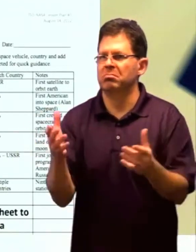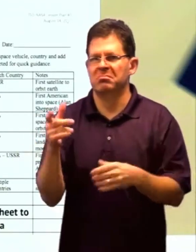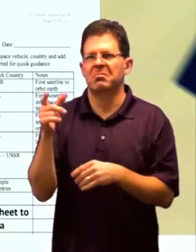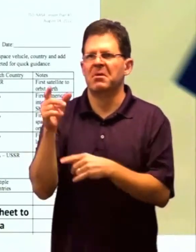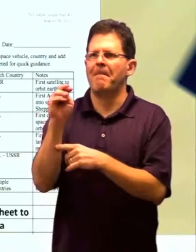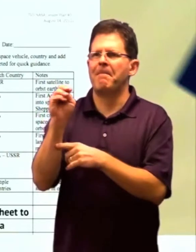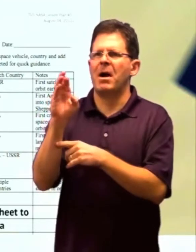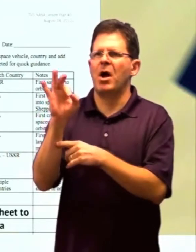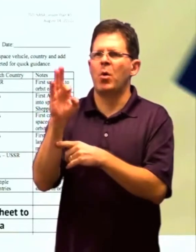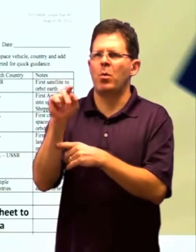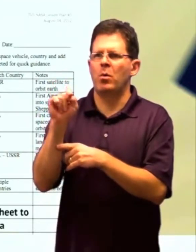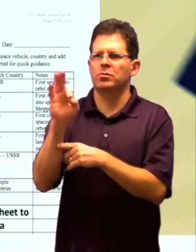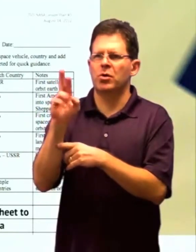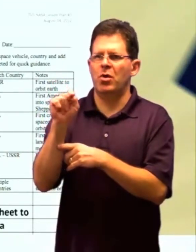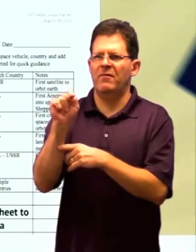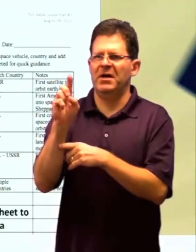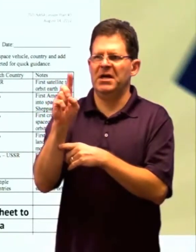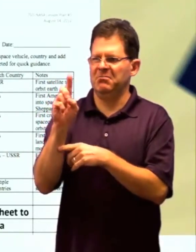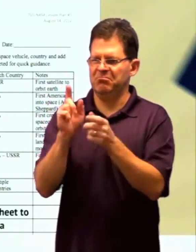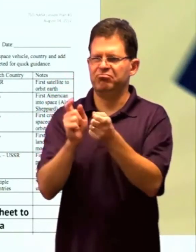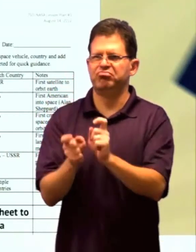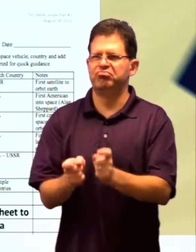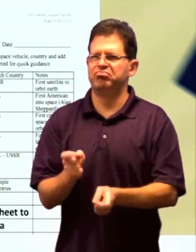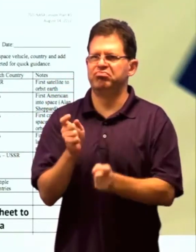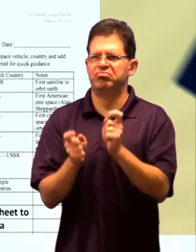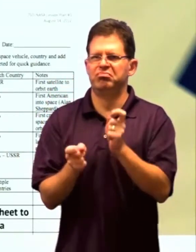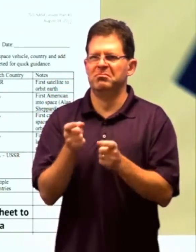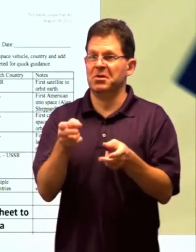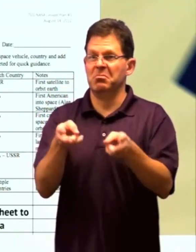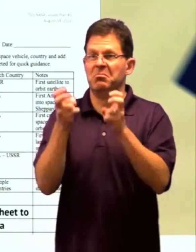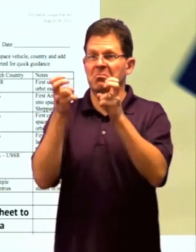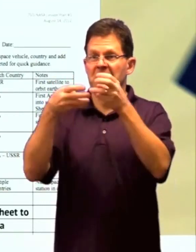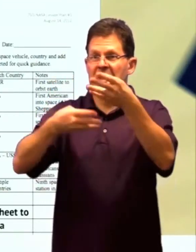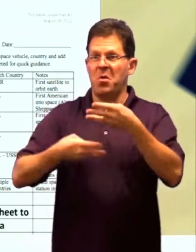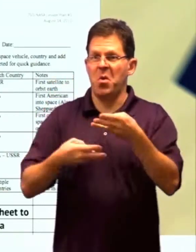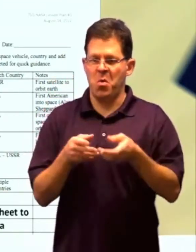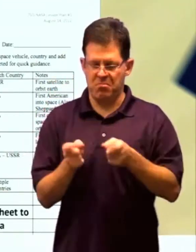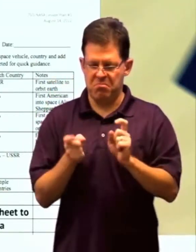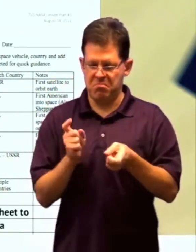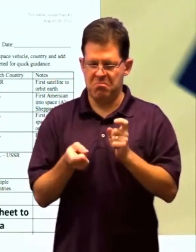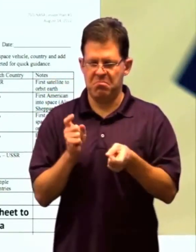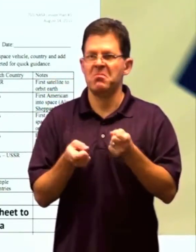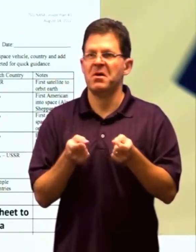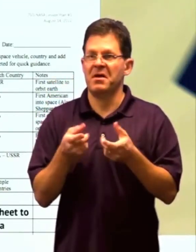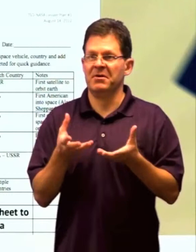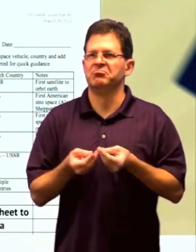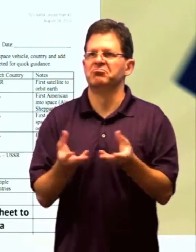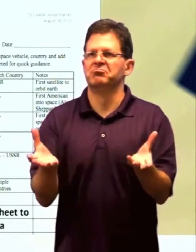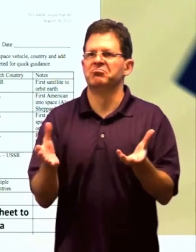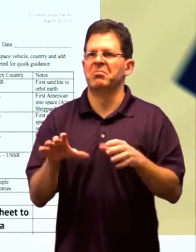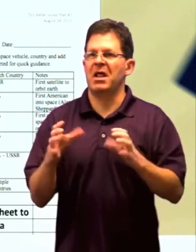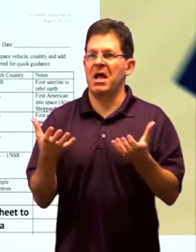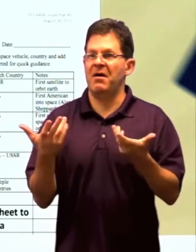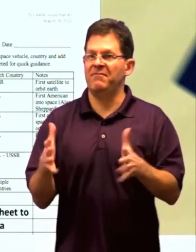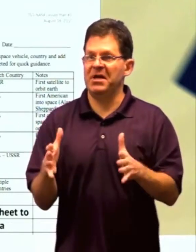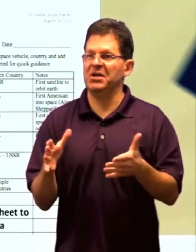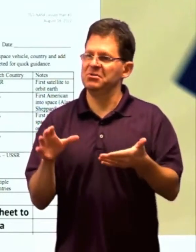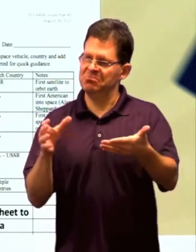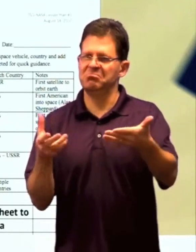This is a worksheet you can pass out for your students. And it's in a Microsoft Word document. It's very easy to change. You can download it, change it as you see fit, and then